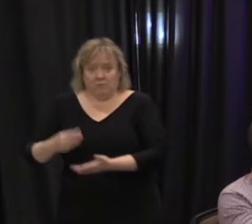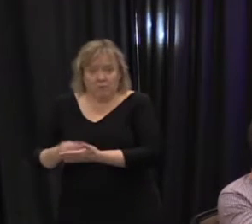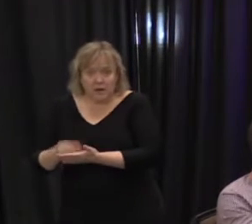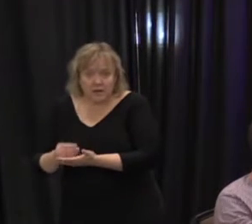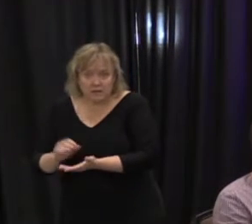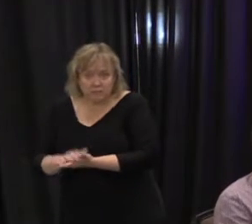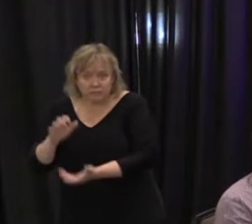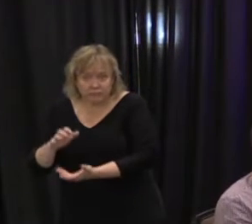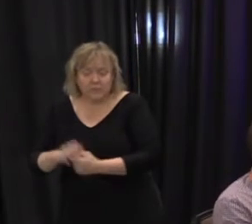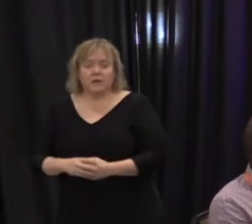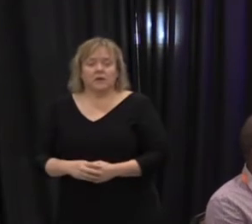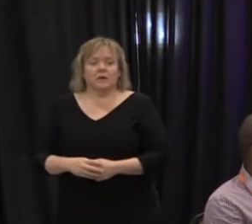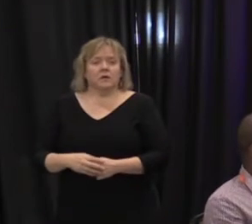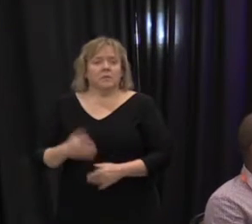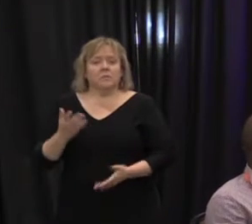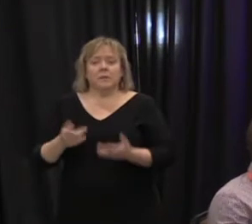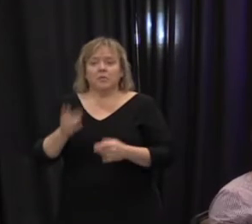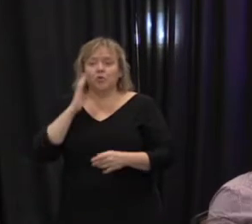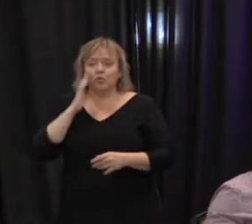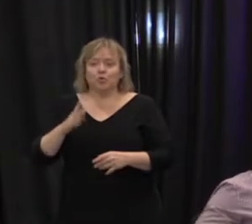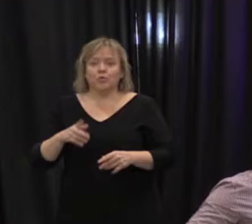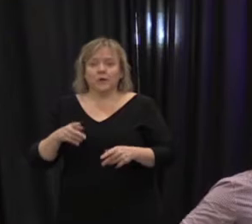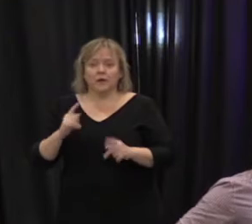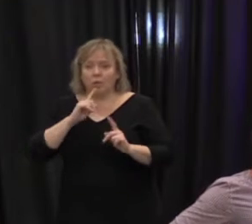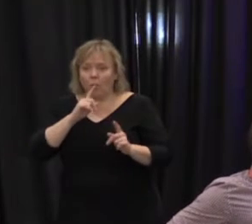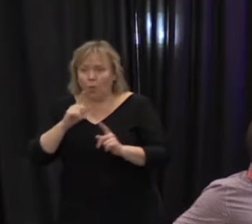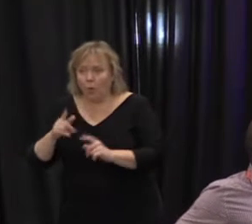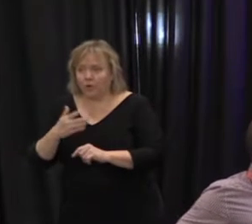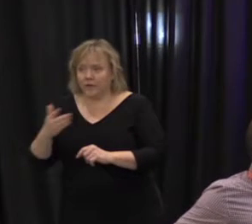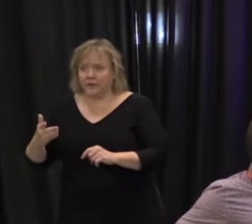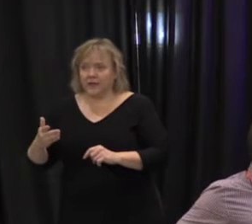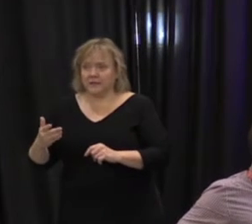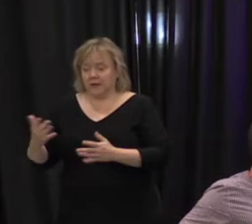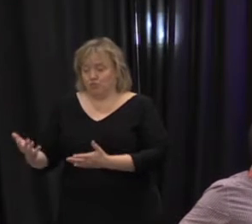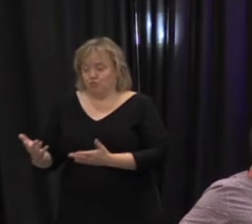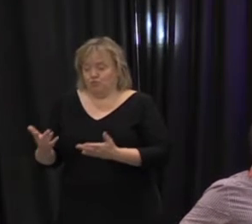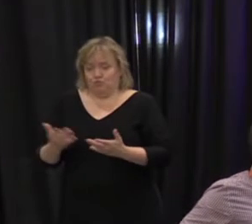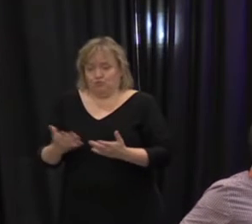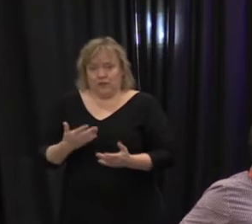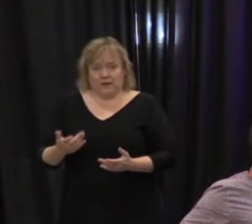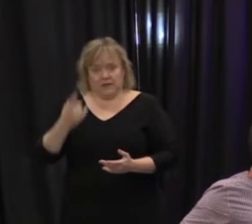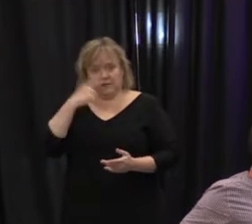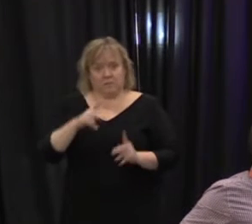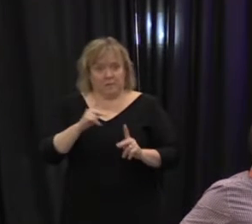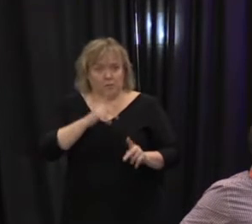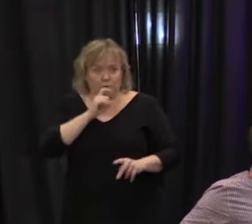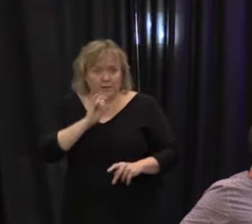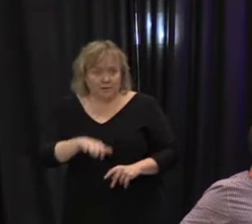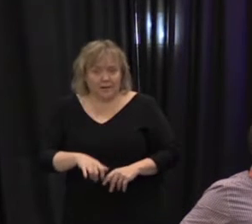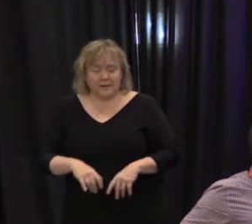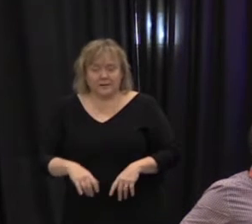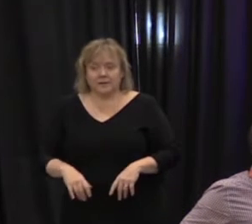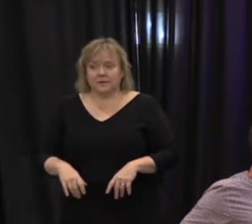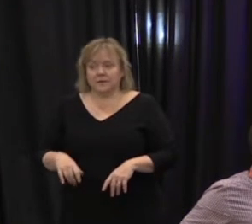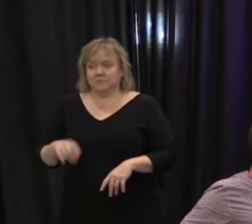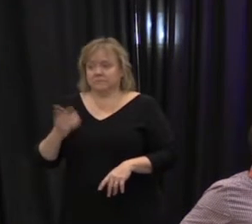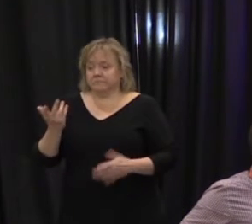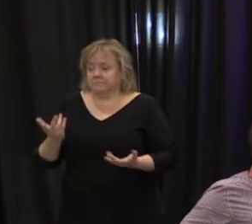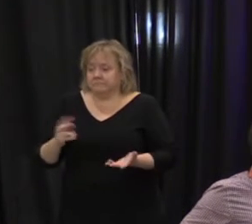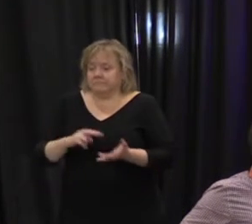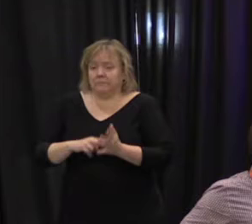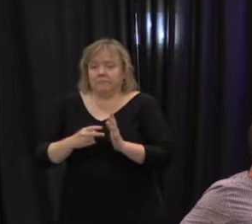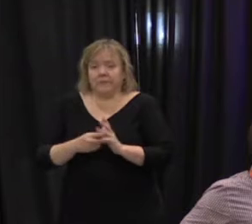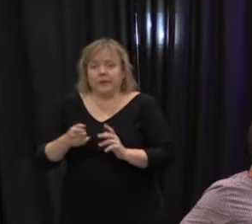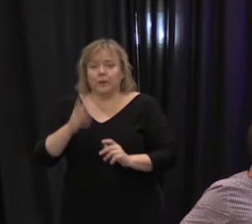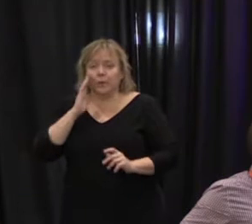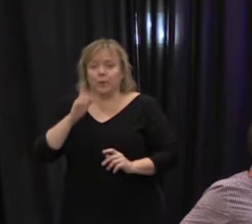mean you're going to order and stockpile Plan B and be able to transport that to people? Does it mean that you're going to talk